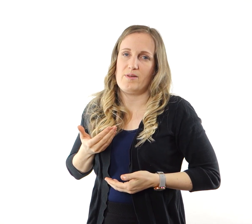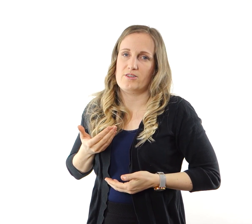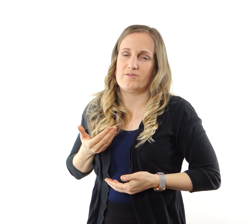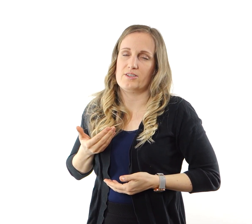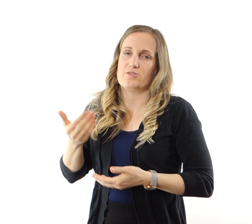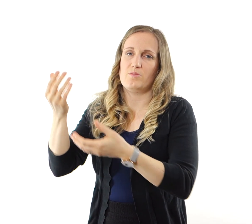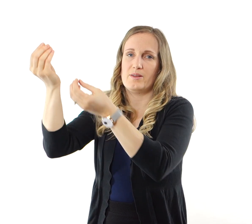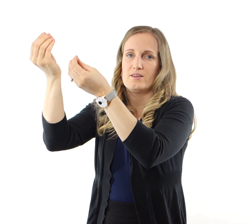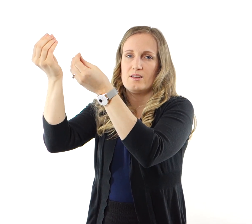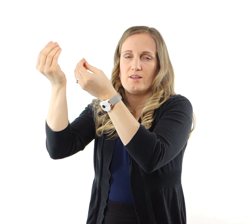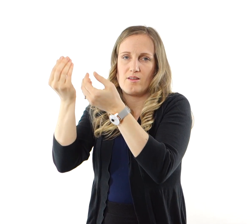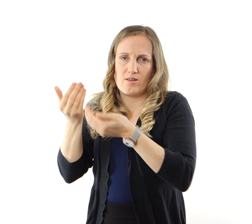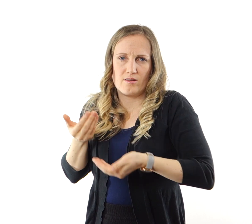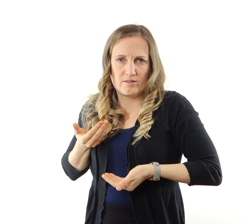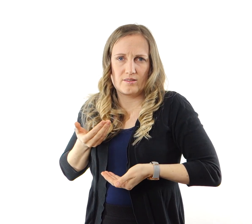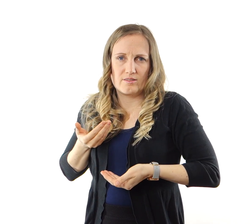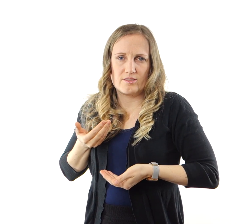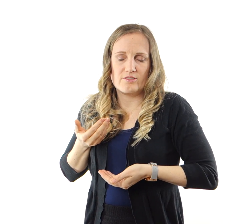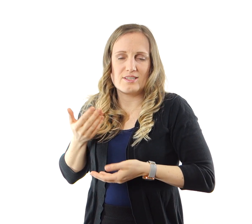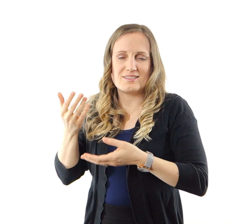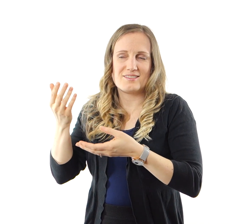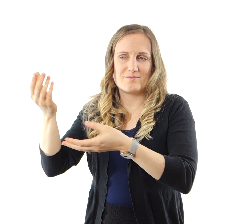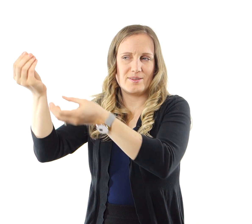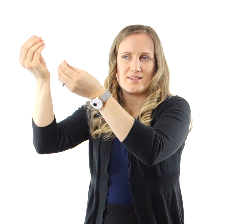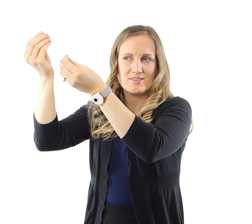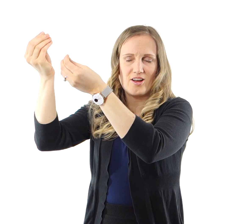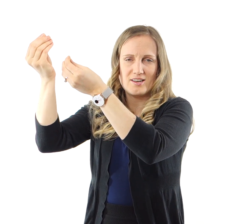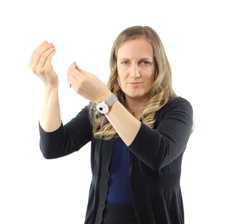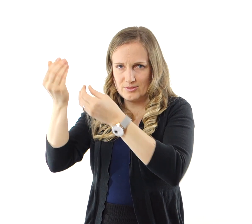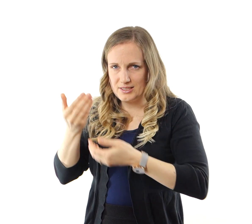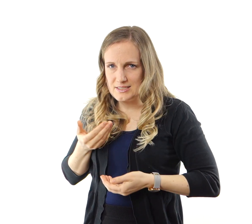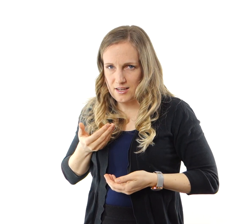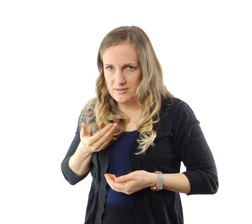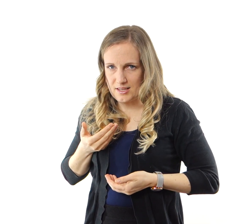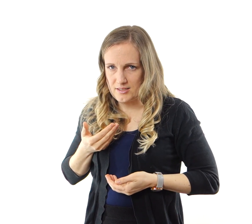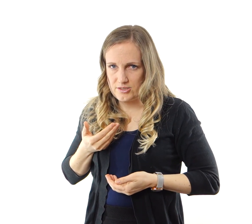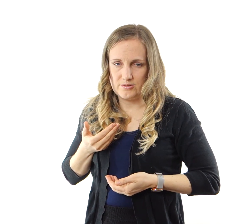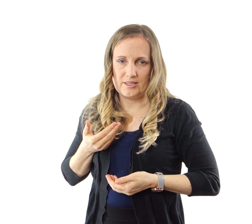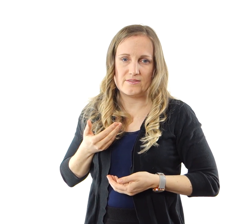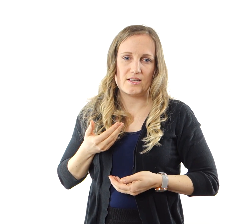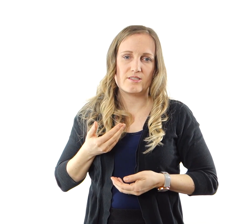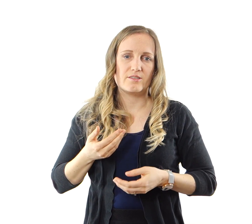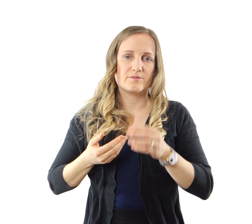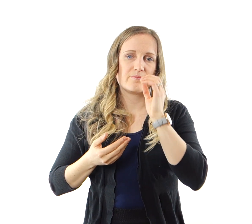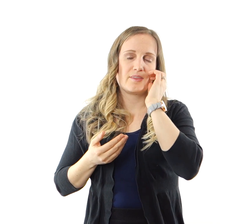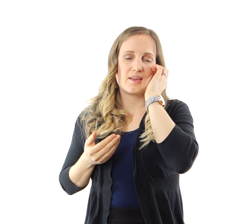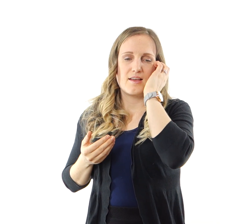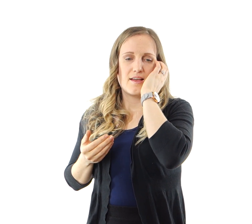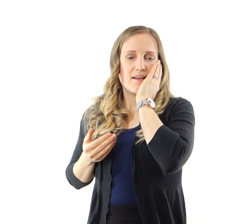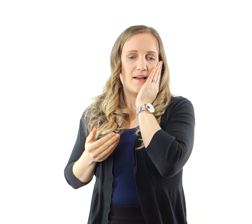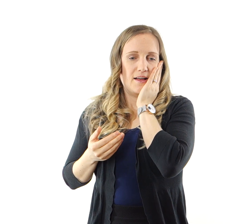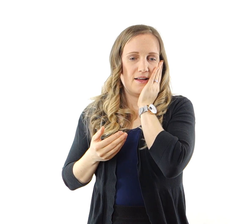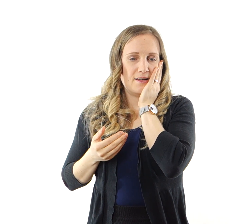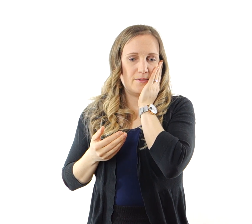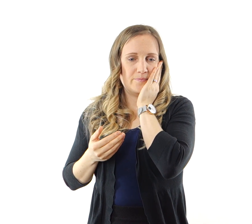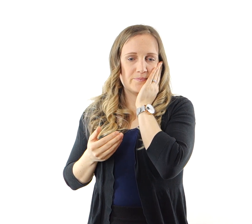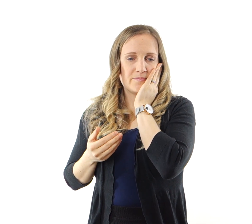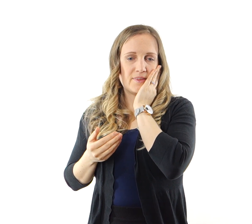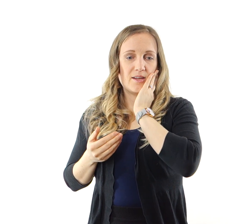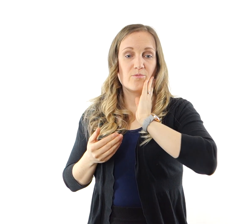your fingers open. It's because God really tells that to you and gives that to you. And